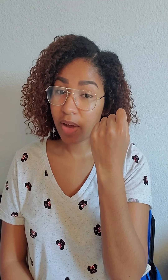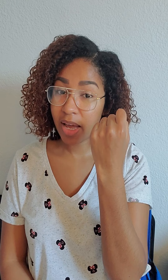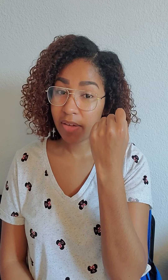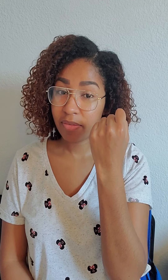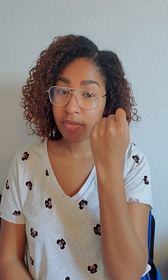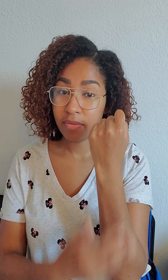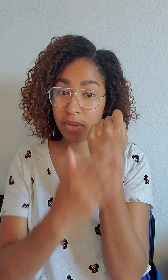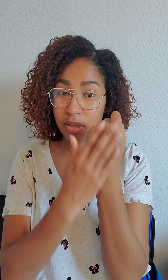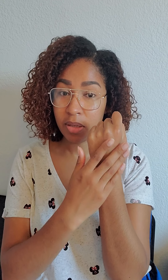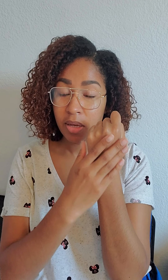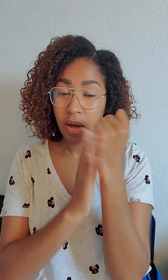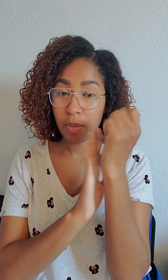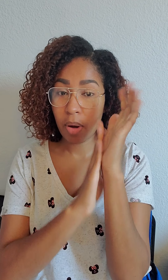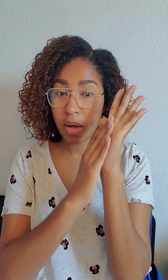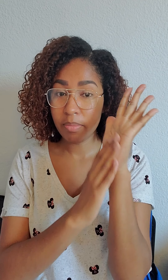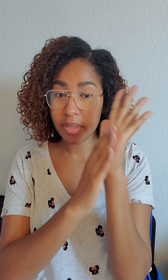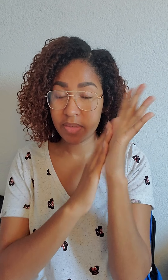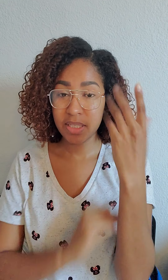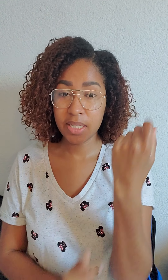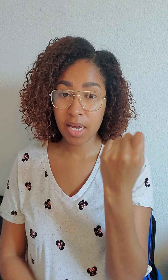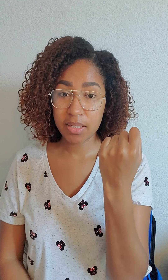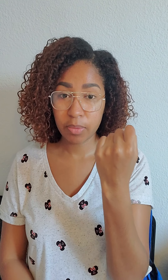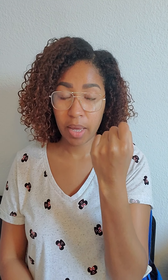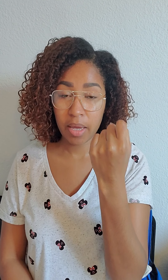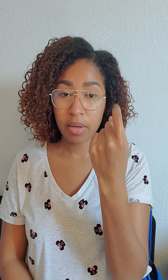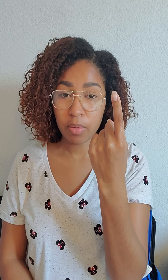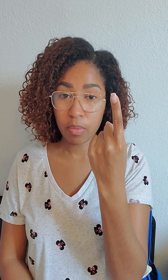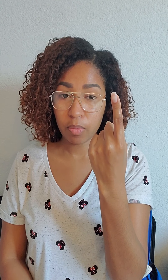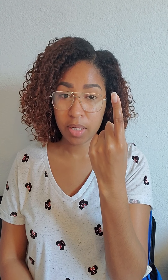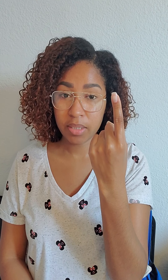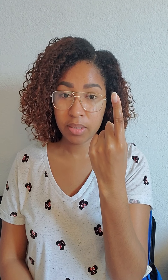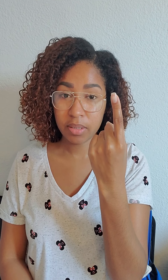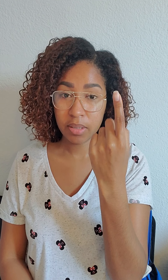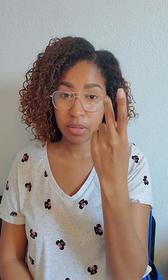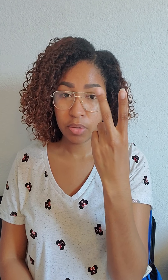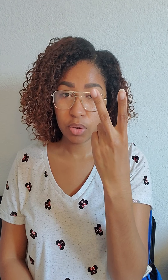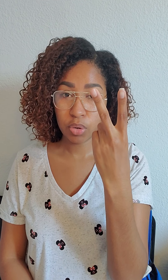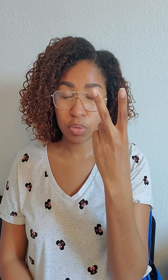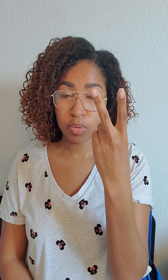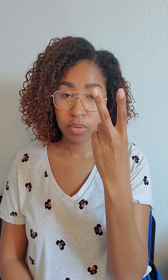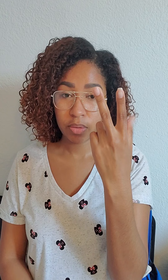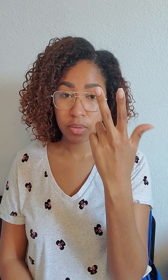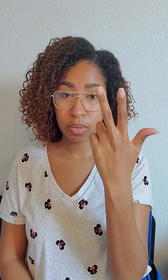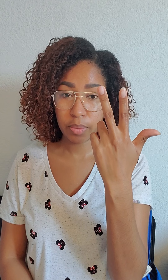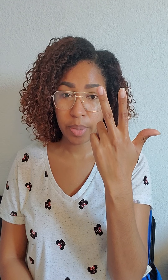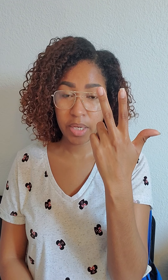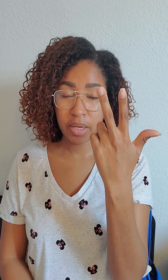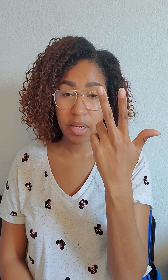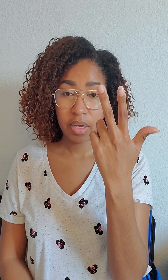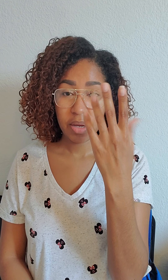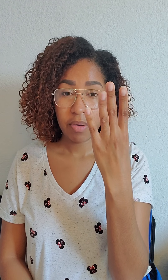5, our palm is facing us, okay? 1, 2, 3,